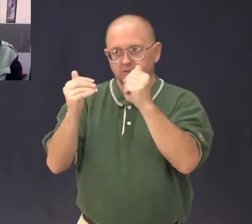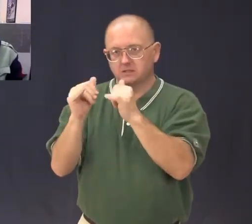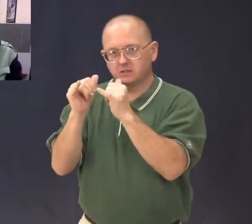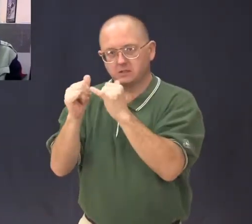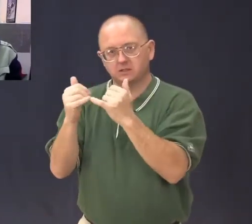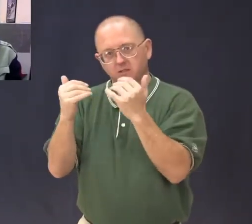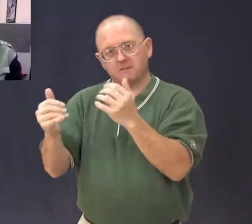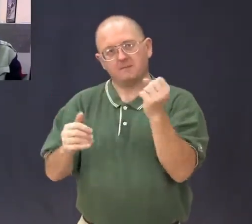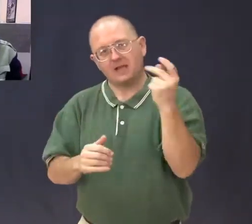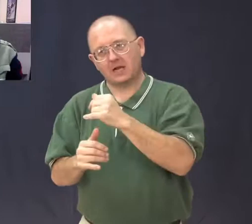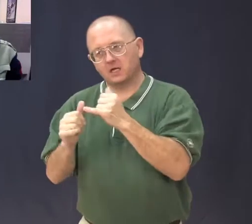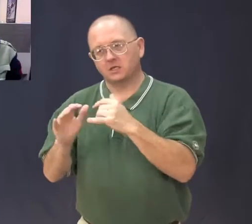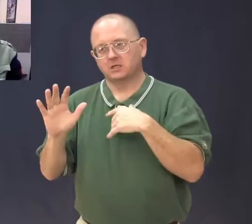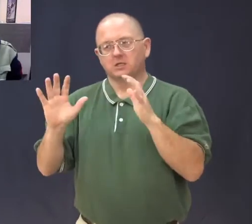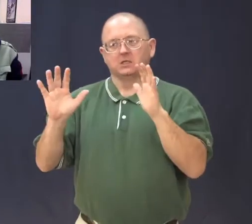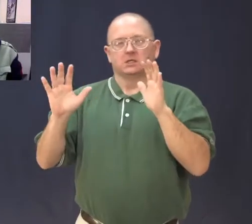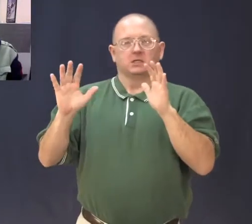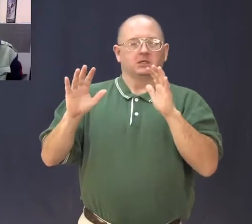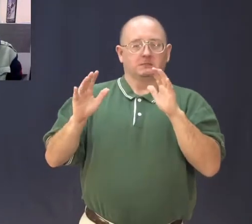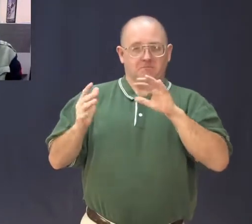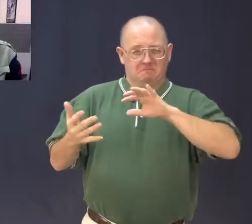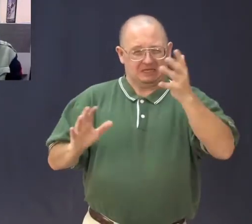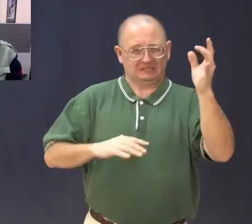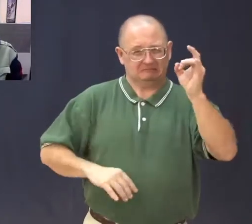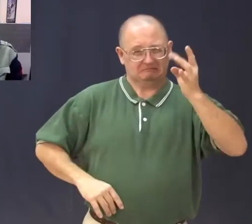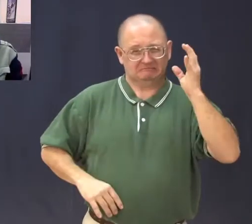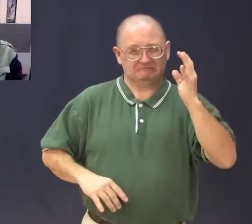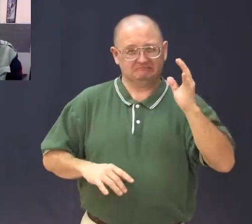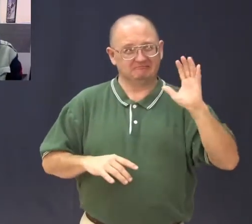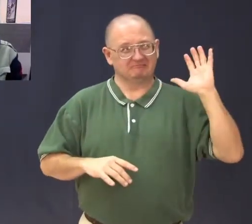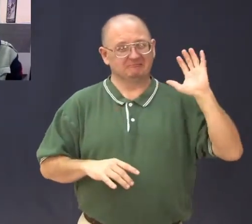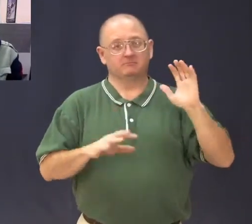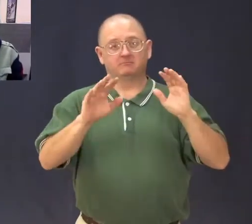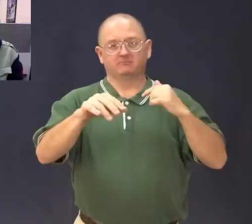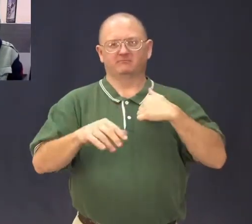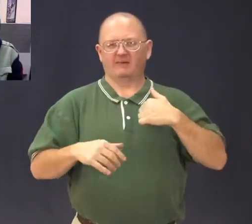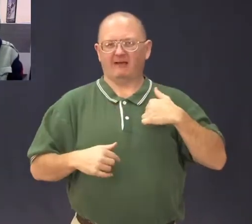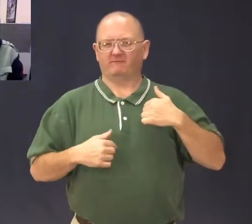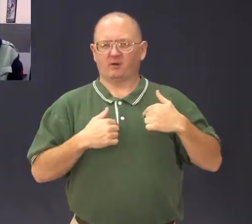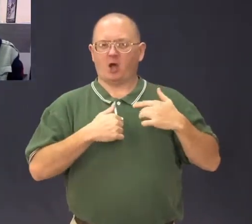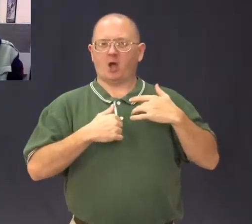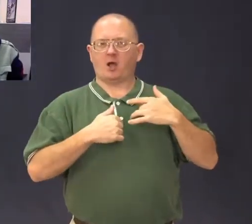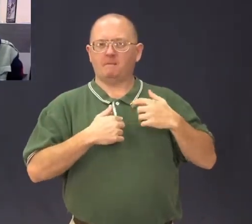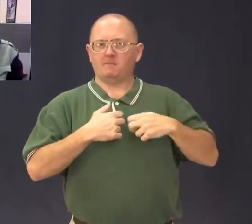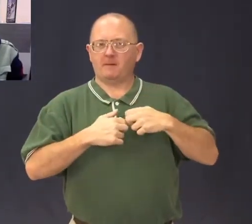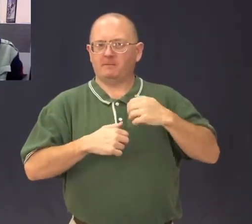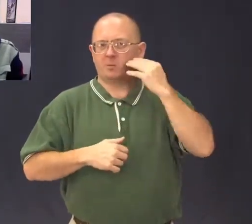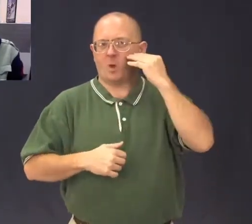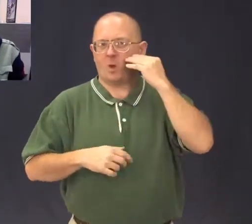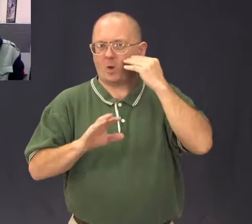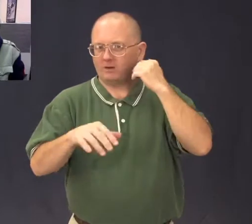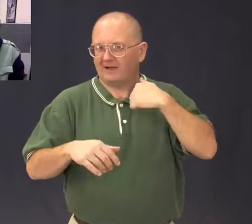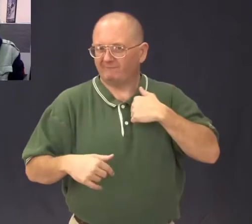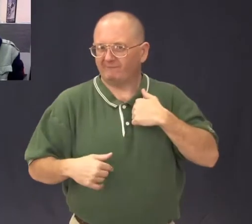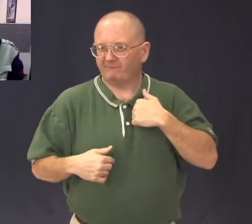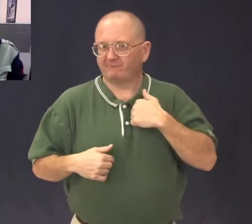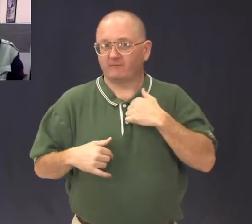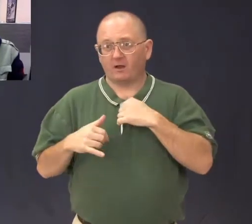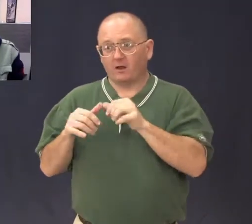means. I would always have thoughts about going back and back to the drink, but I knew that it would just